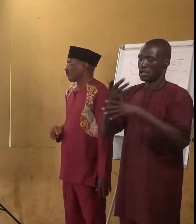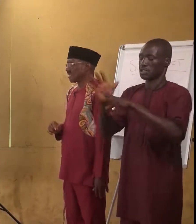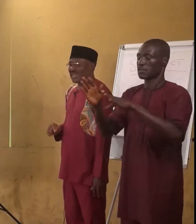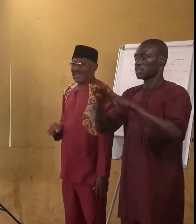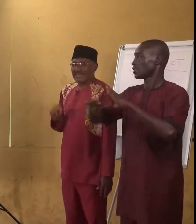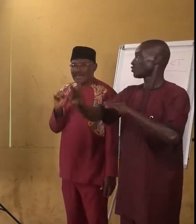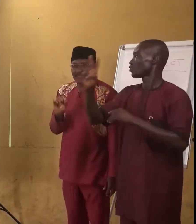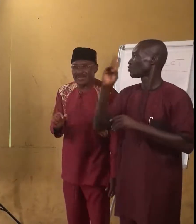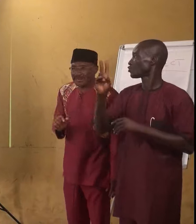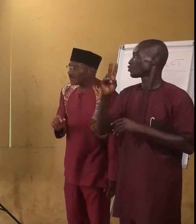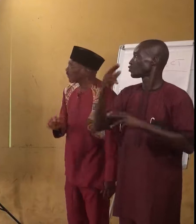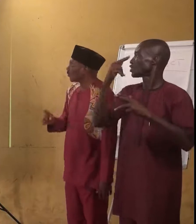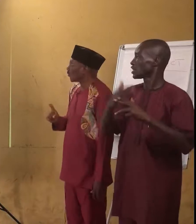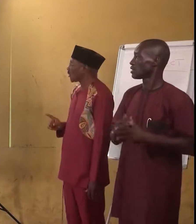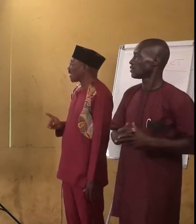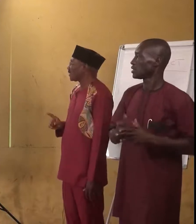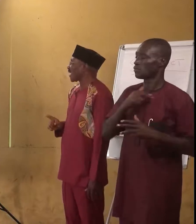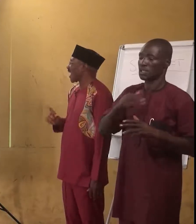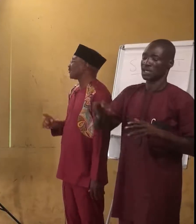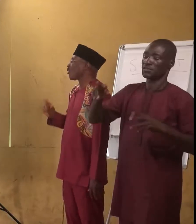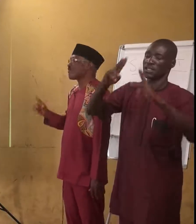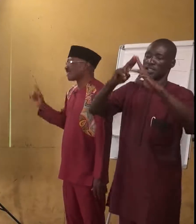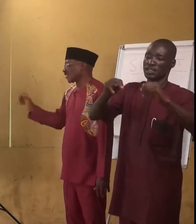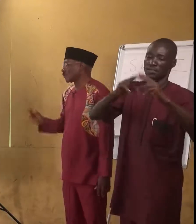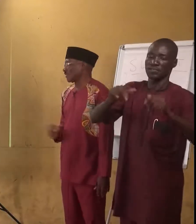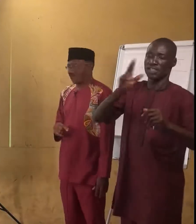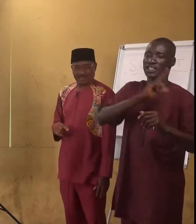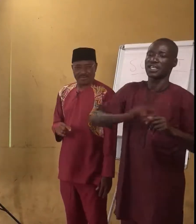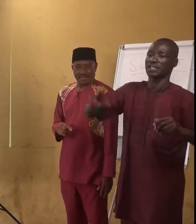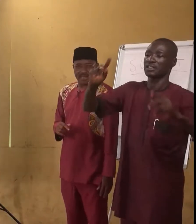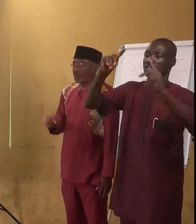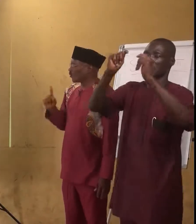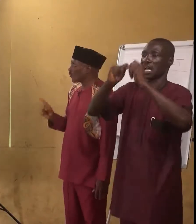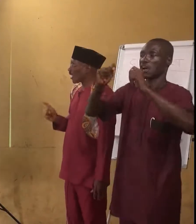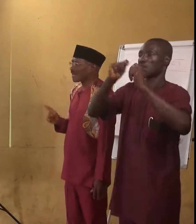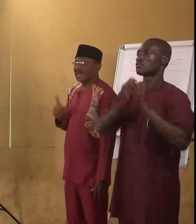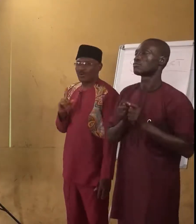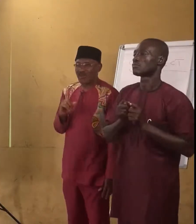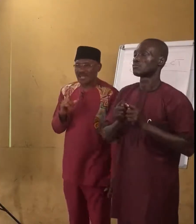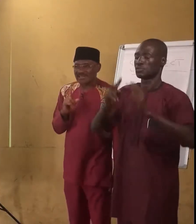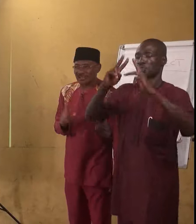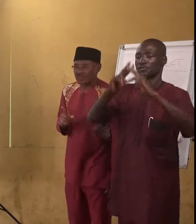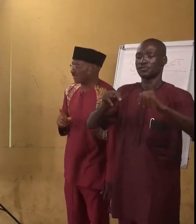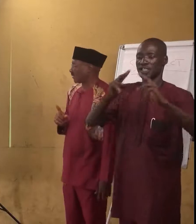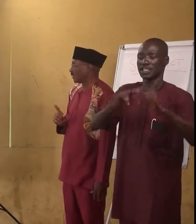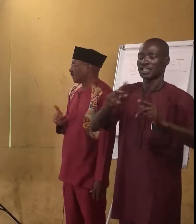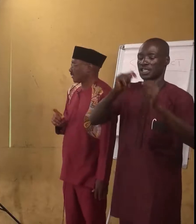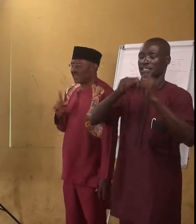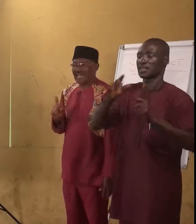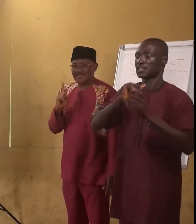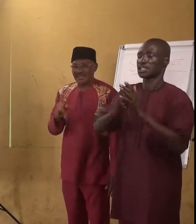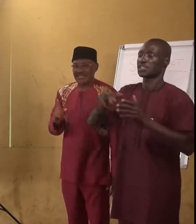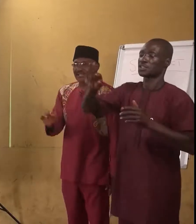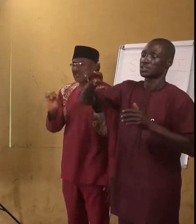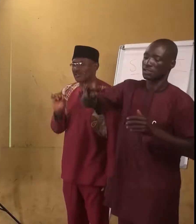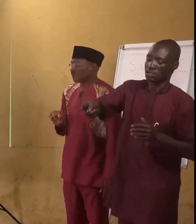2, namely rural and urban settlements. Rural and urban settlements. They